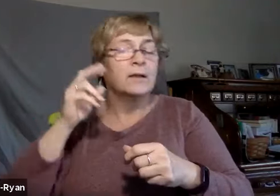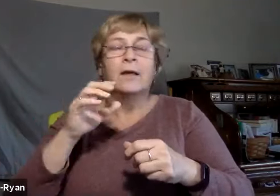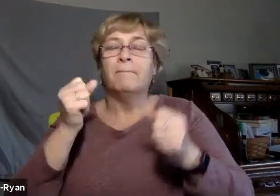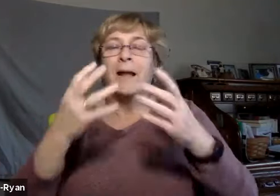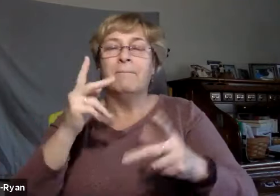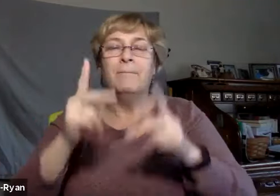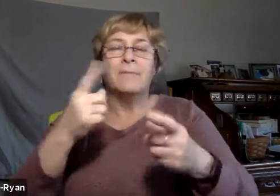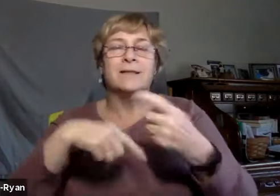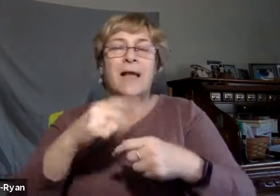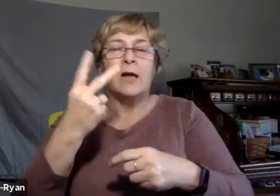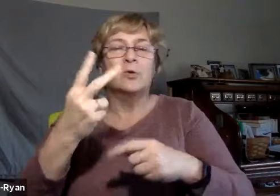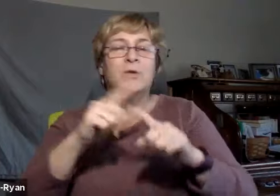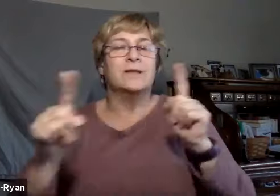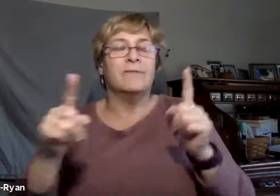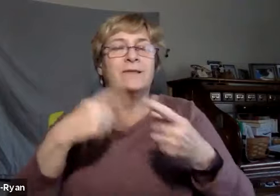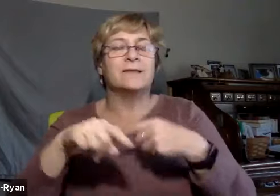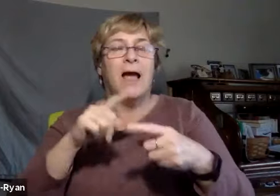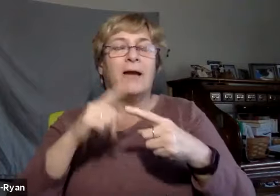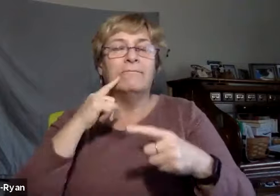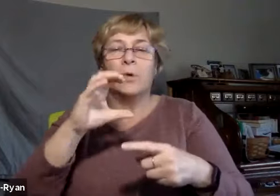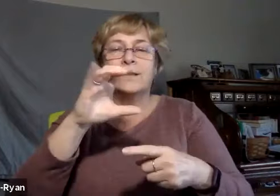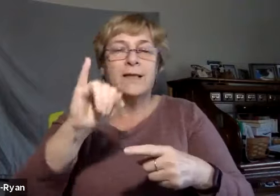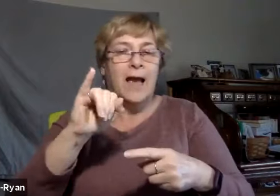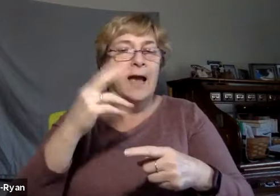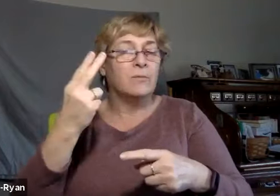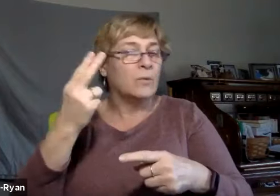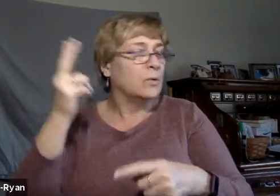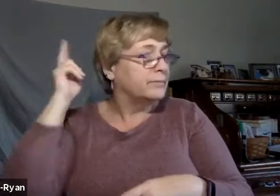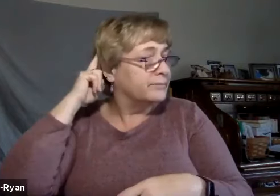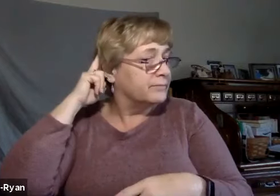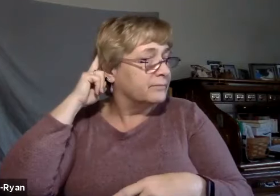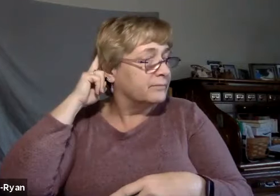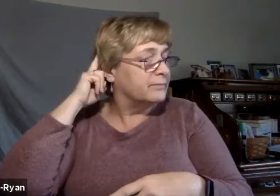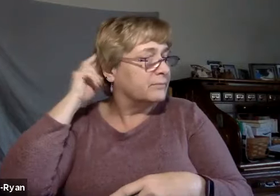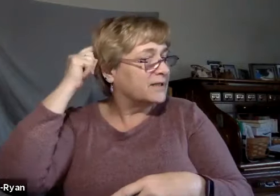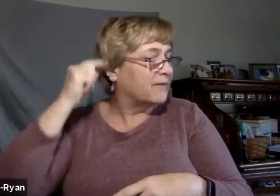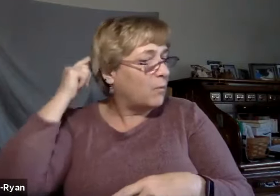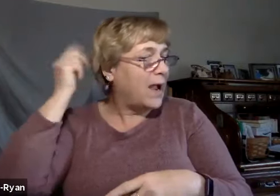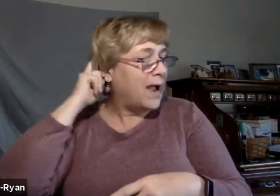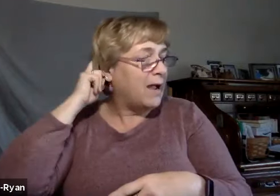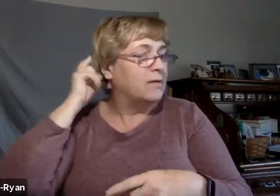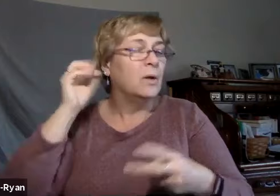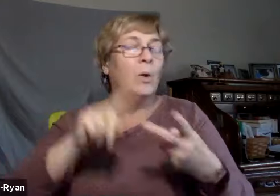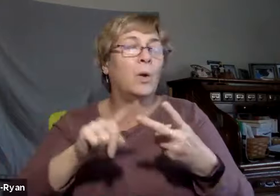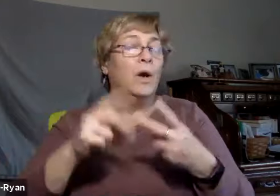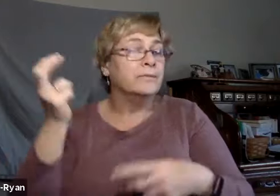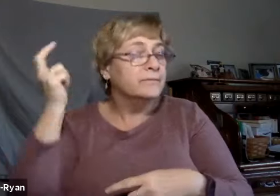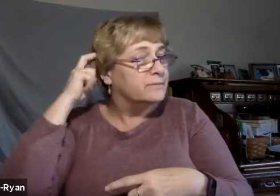That's the sign. Many people sign two different signs for CI. One is like this because of where it's